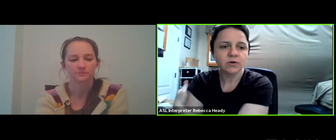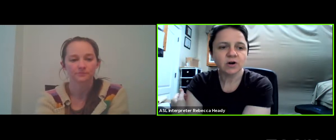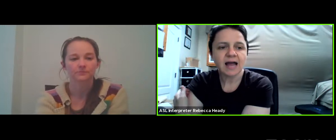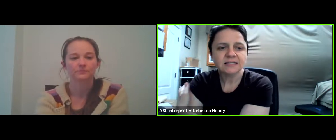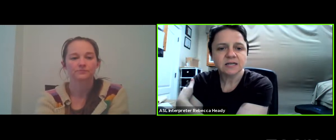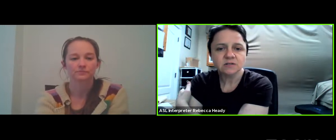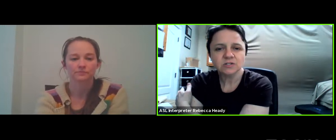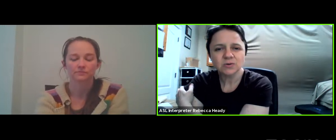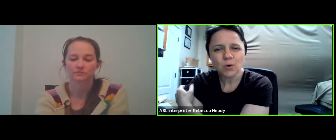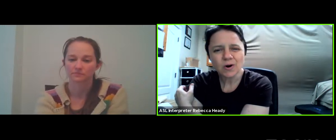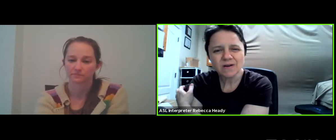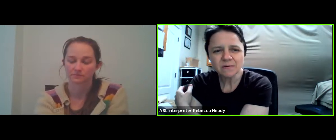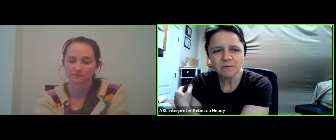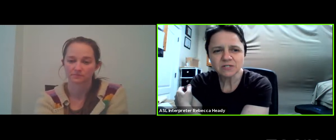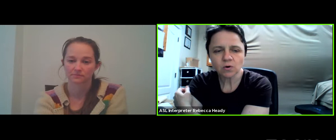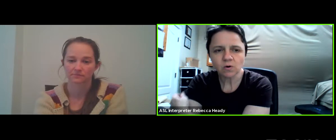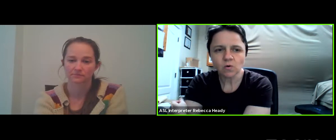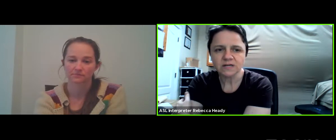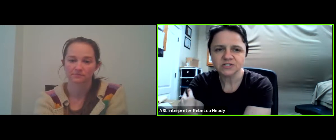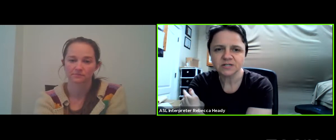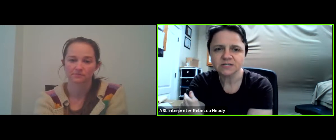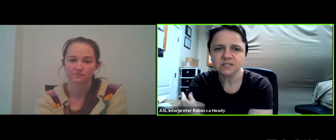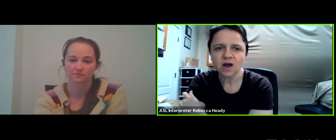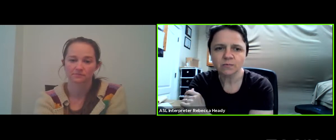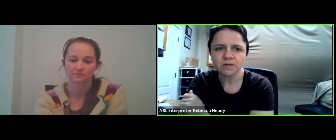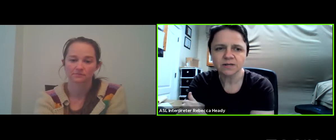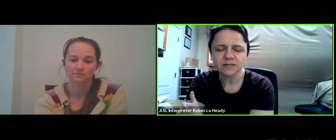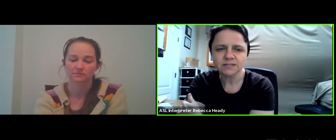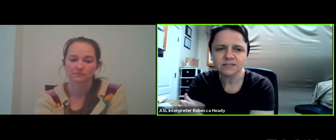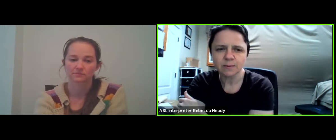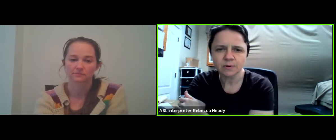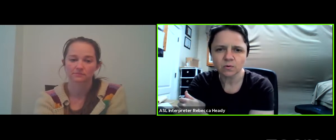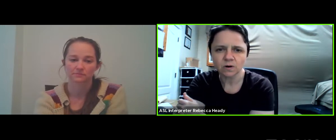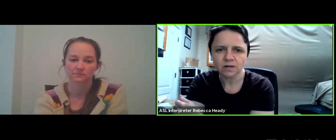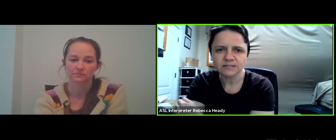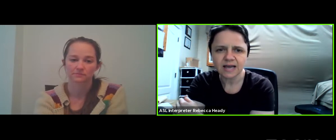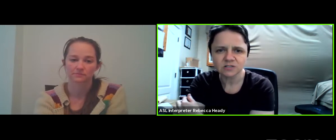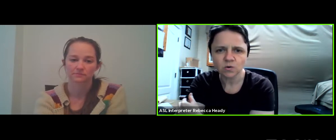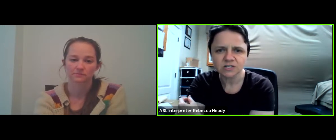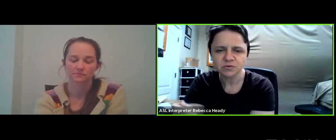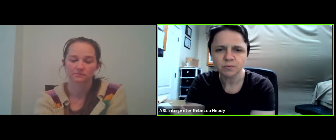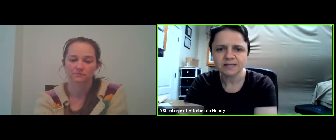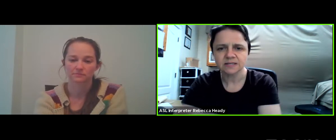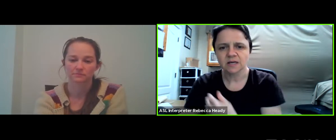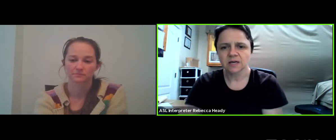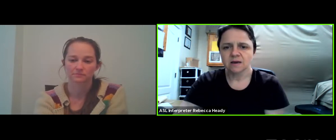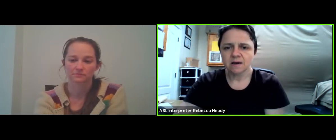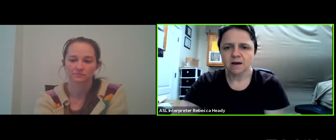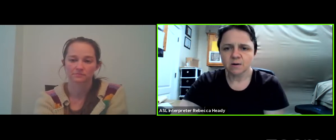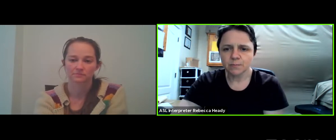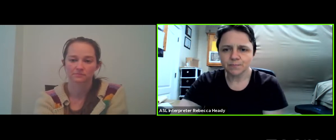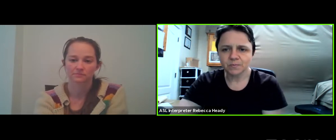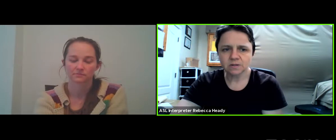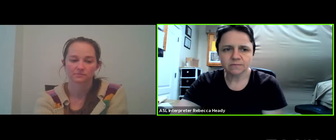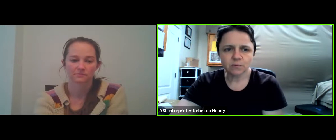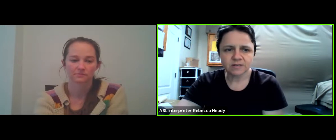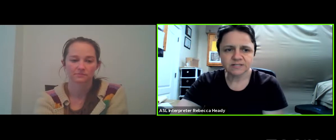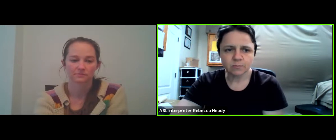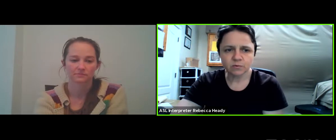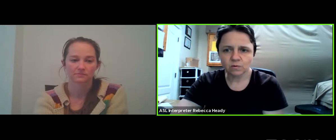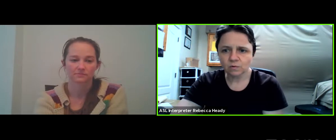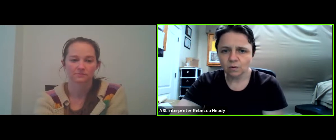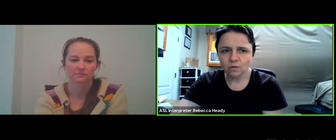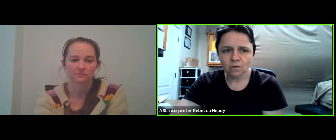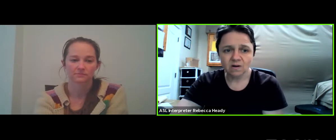And so you're asking sort of a rhetorical question. It's not really a statement or exact question, but